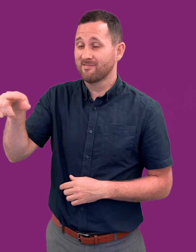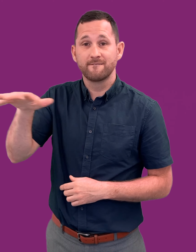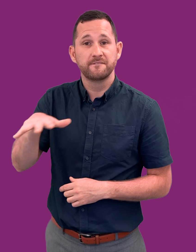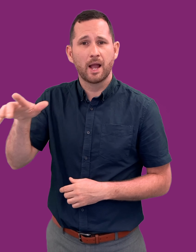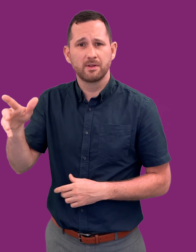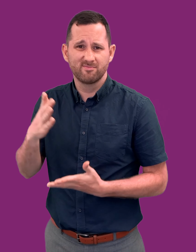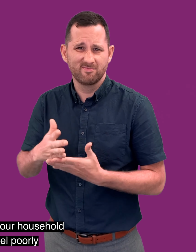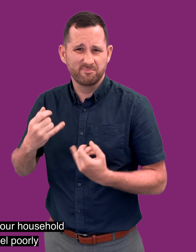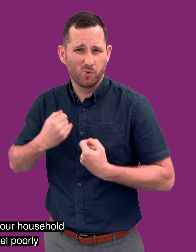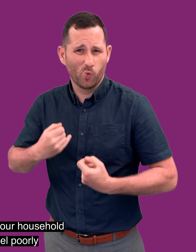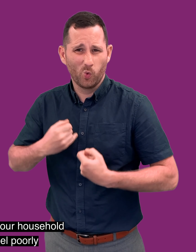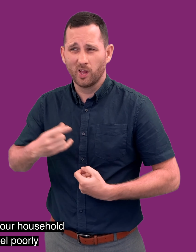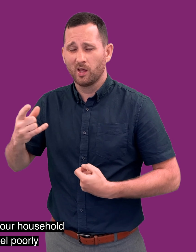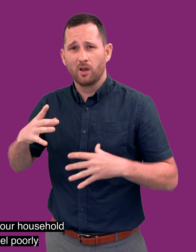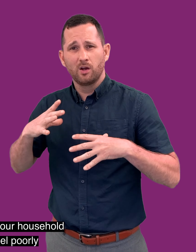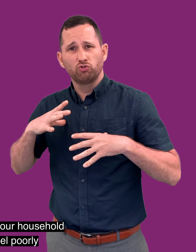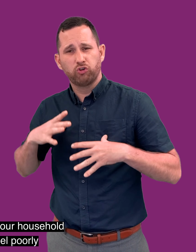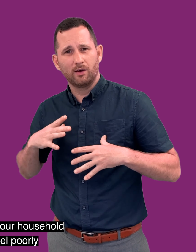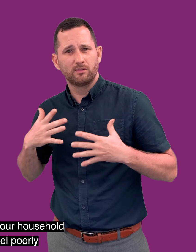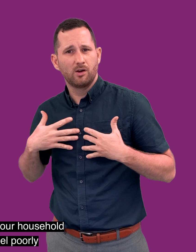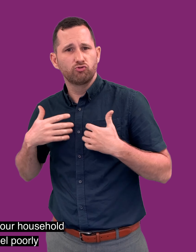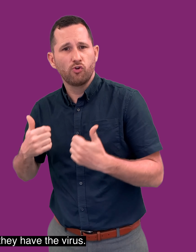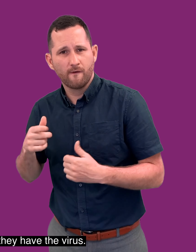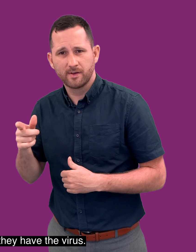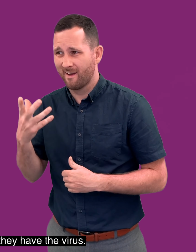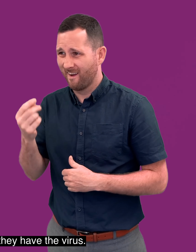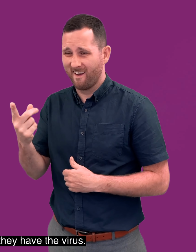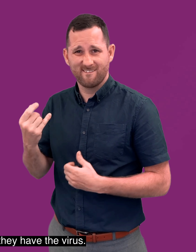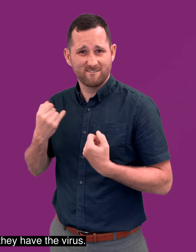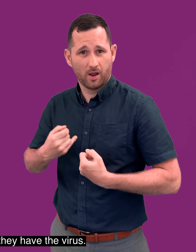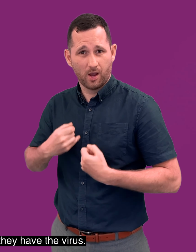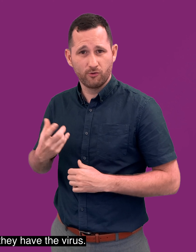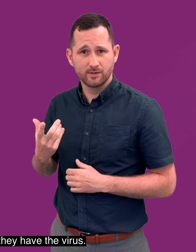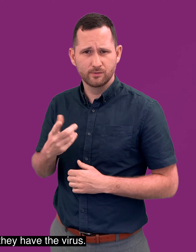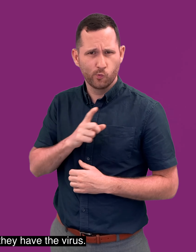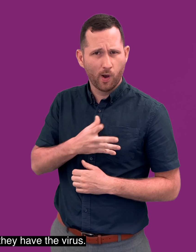Members of your household might feel poorly and need a rest if they have the virus.